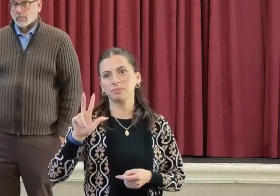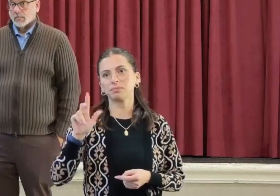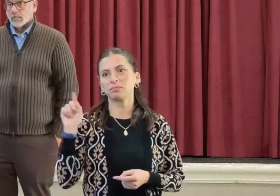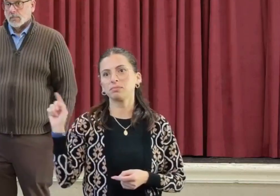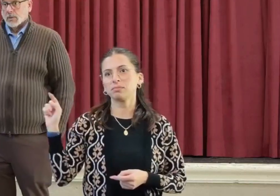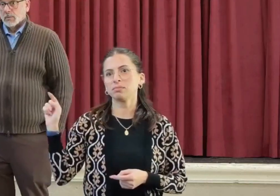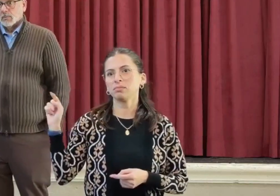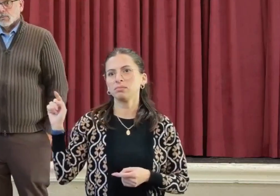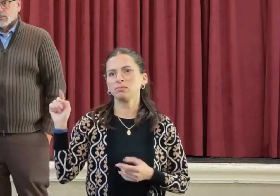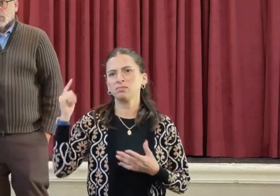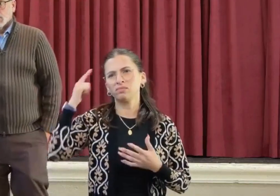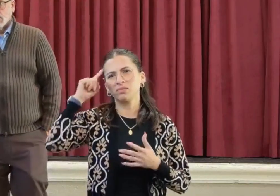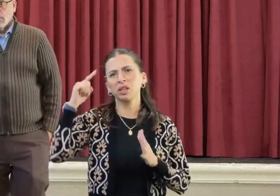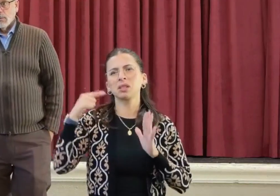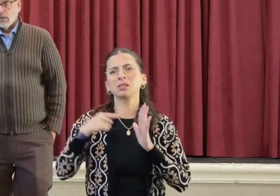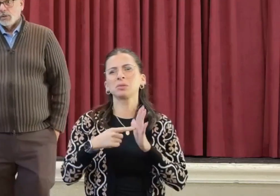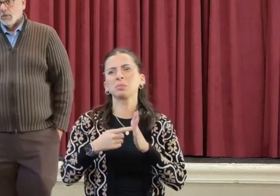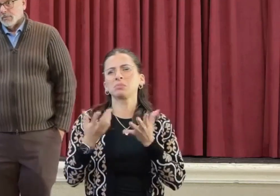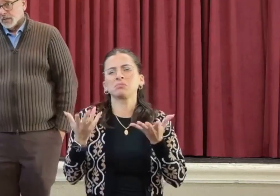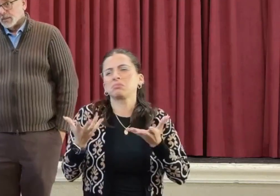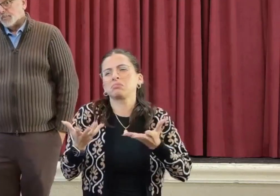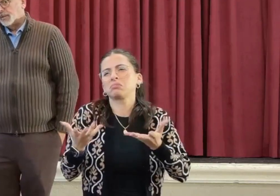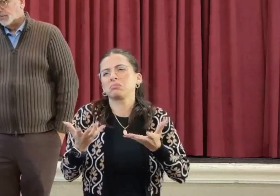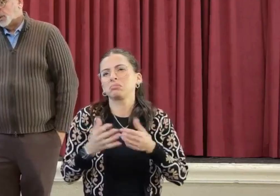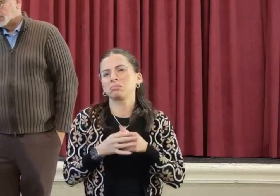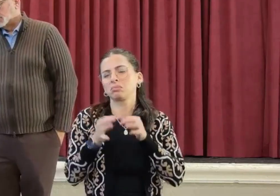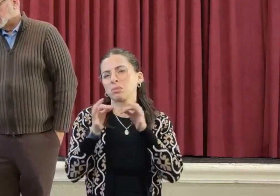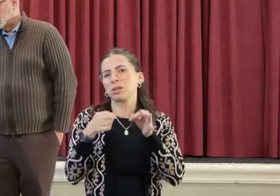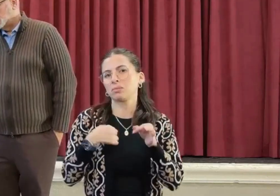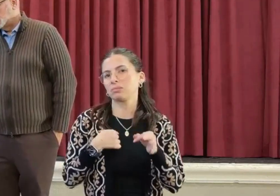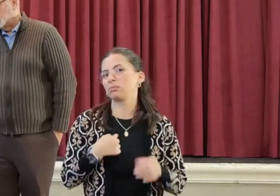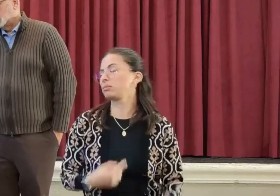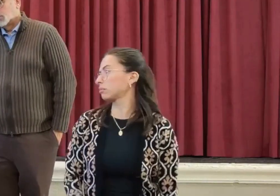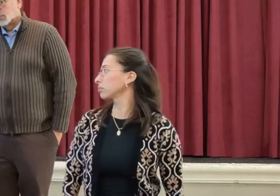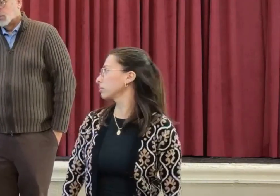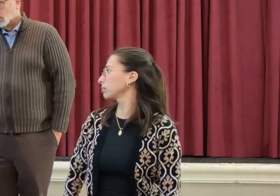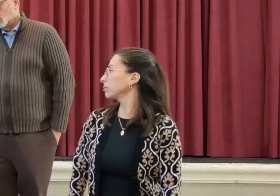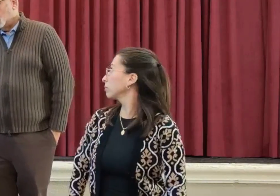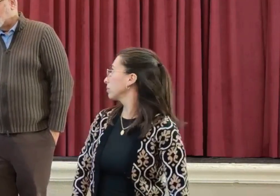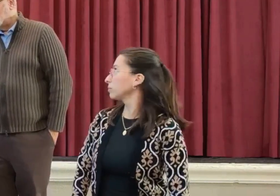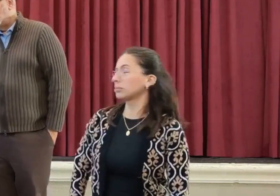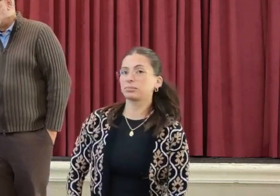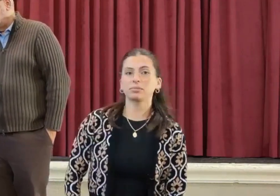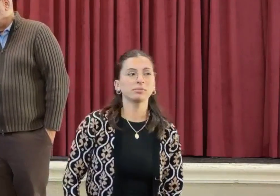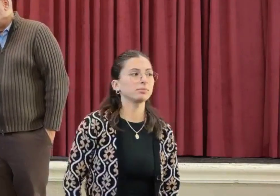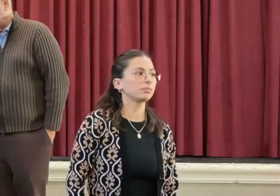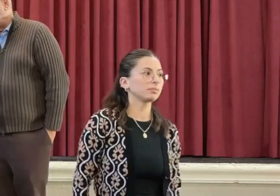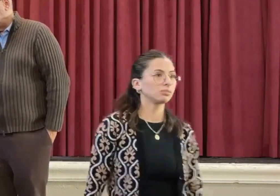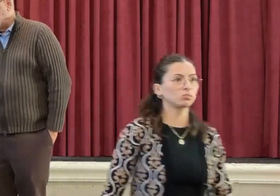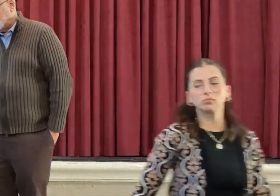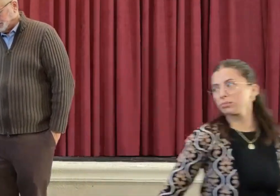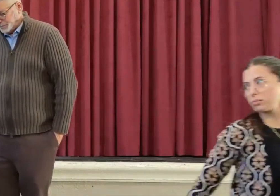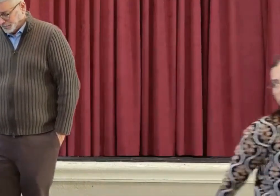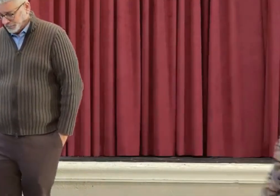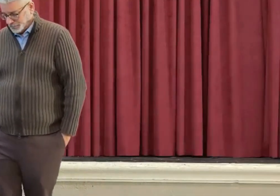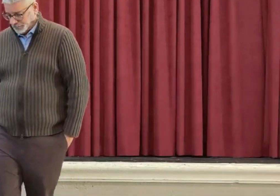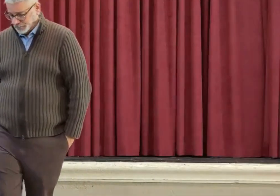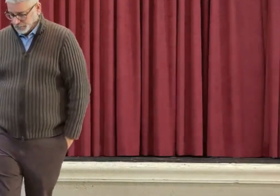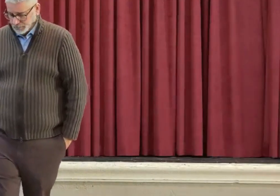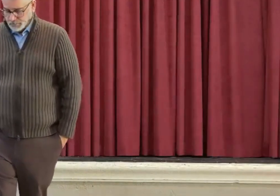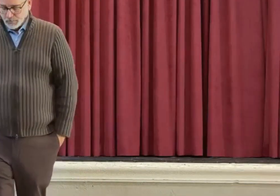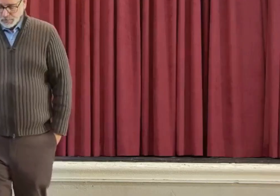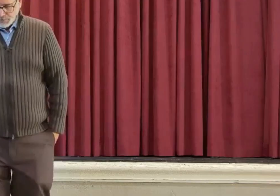understand that $283 amount. So like, for example, can you explain that to me, the deductible?